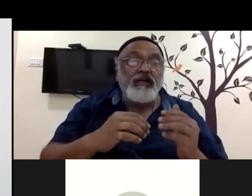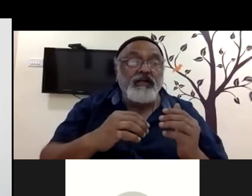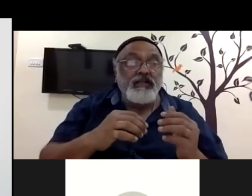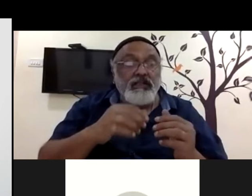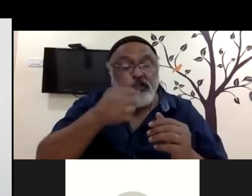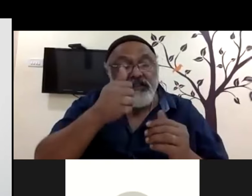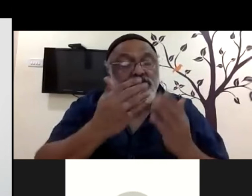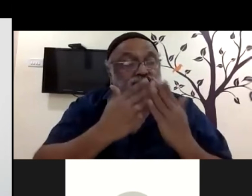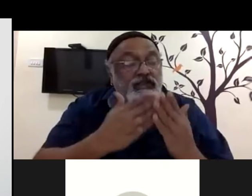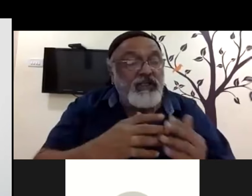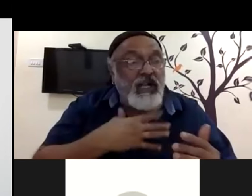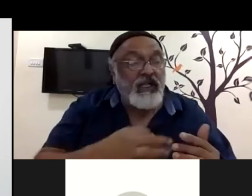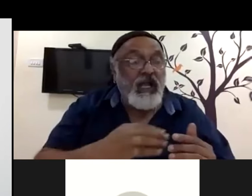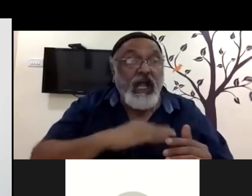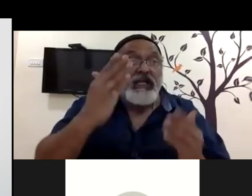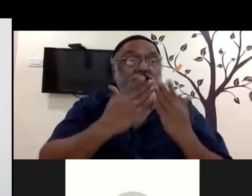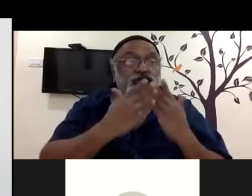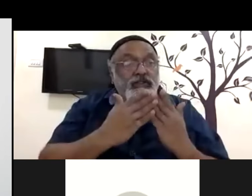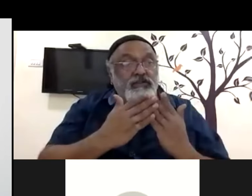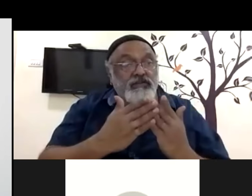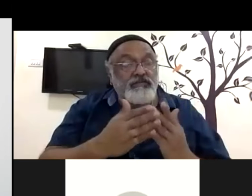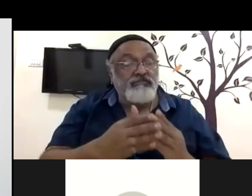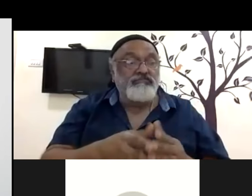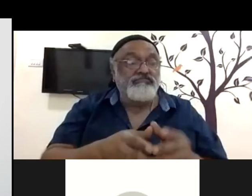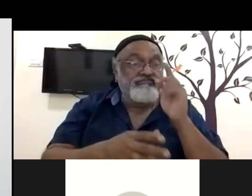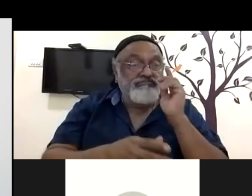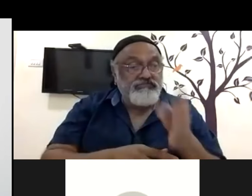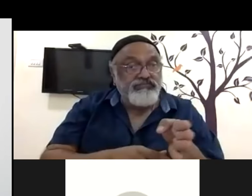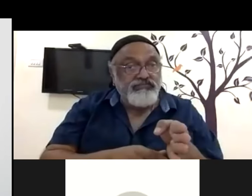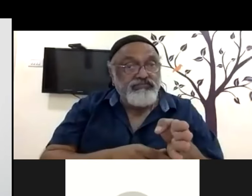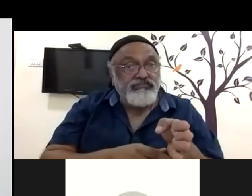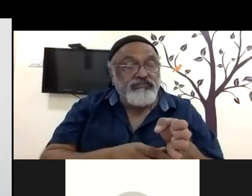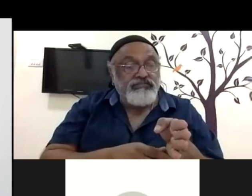Okay, so a time series would be where I